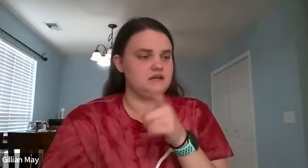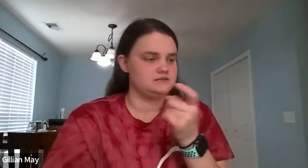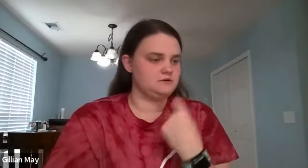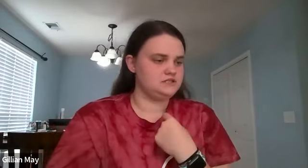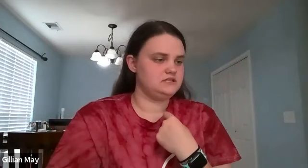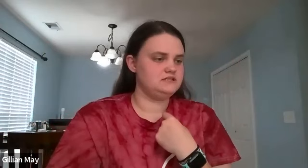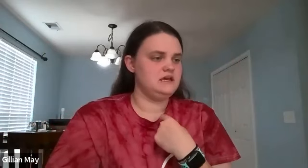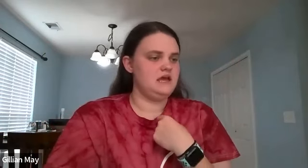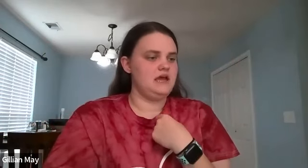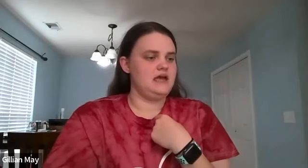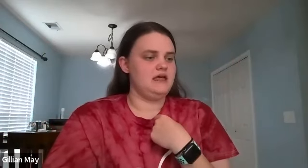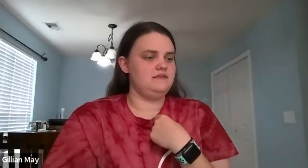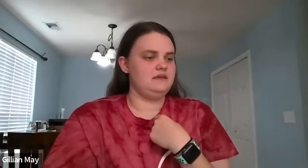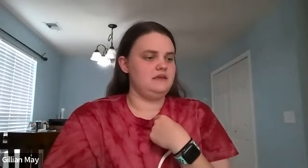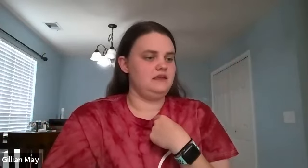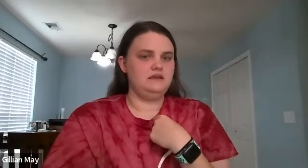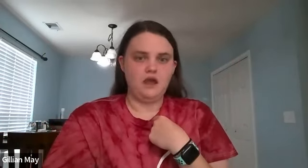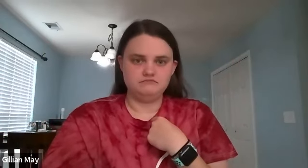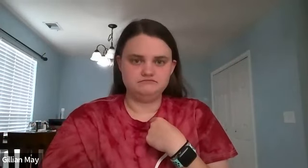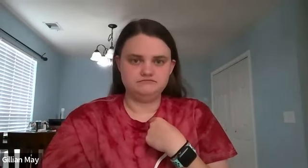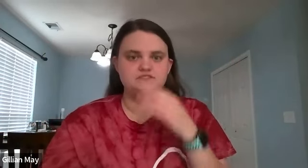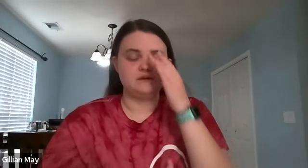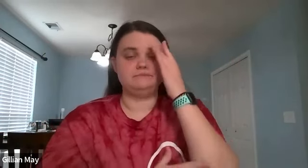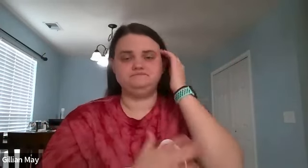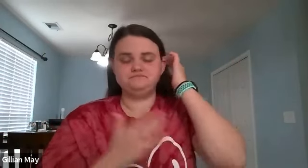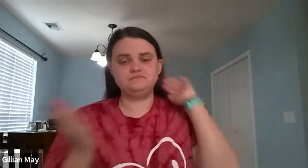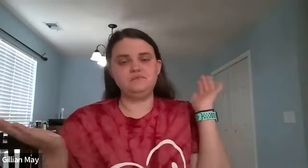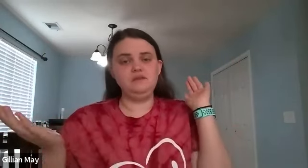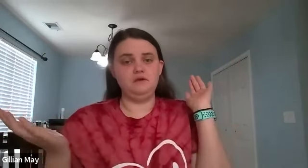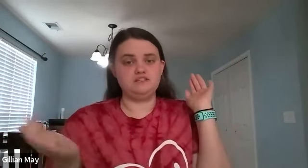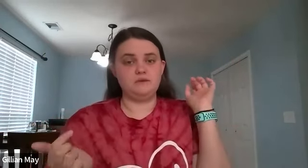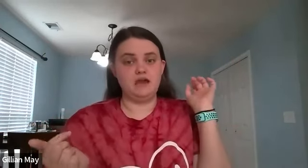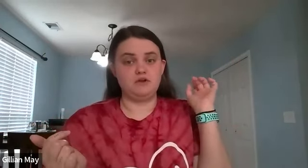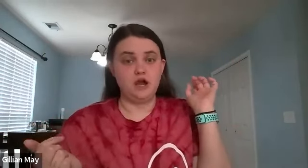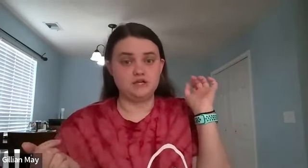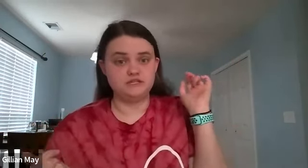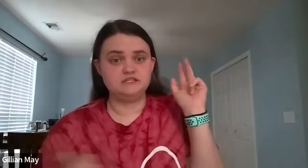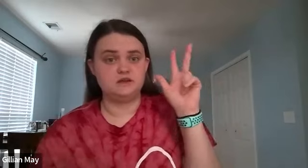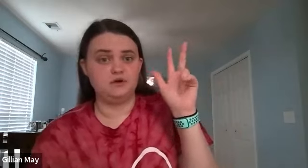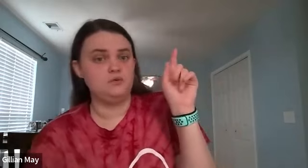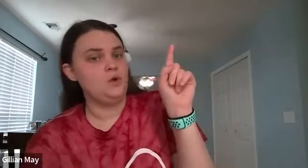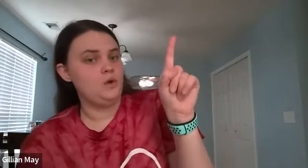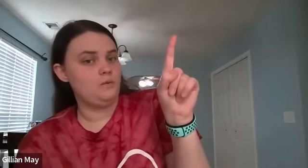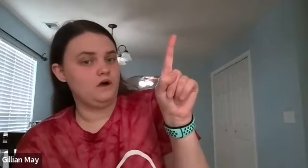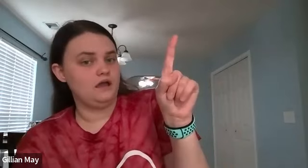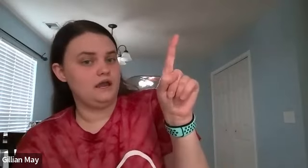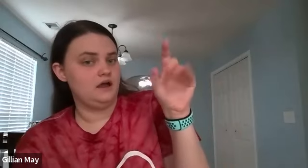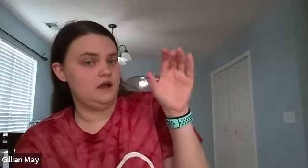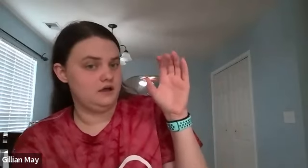ask me questions. And then, yeah, so, okay, so we have our hundreds. So